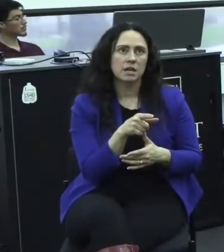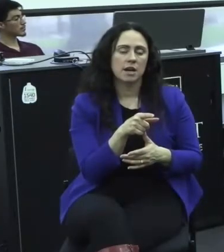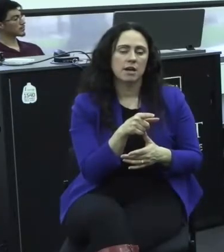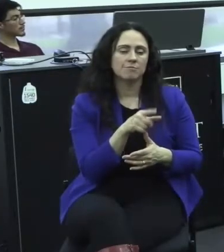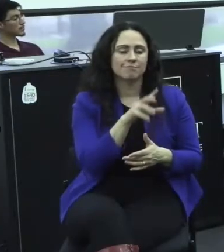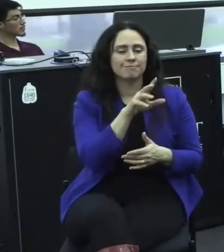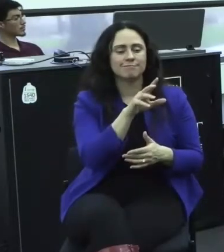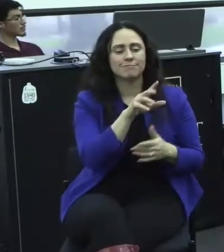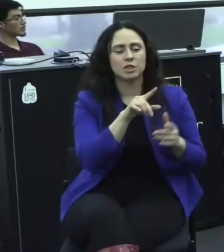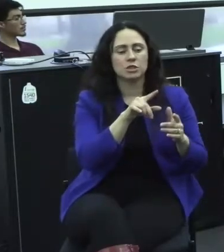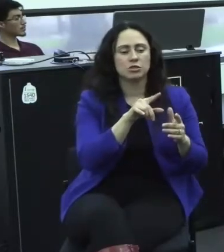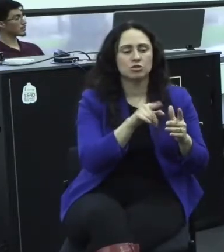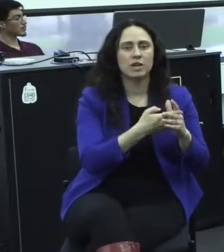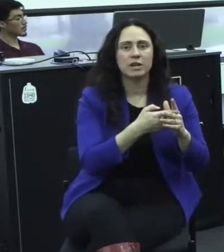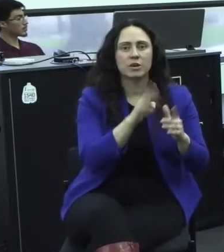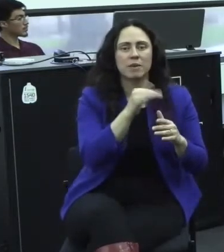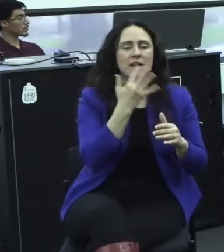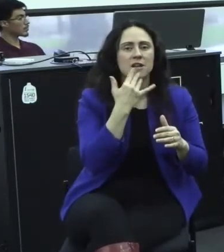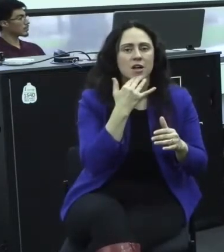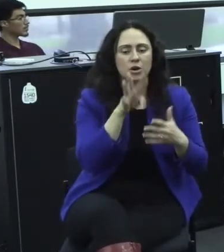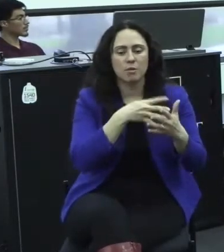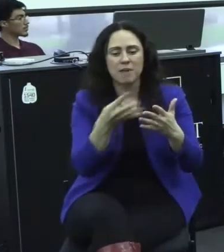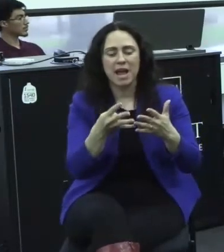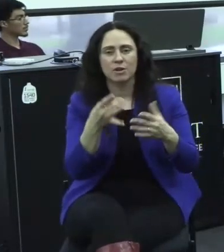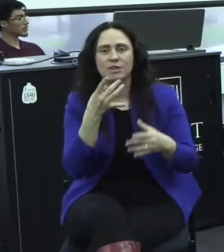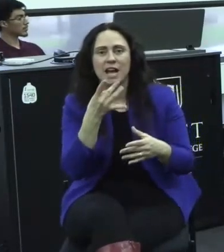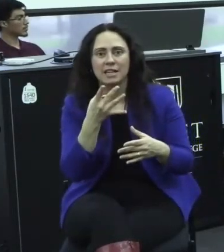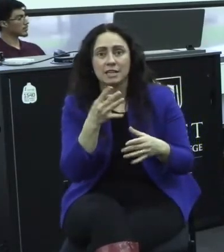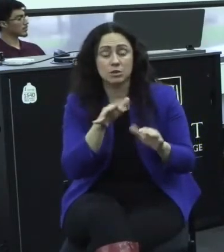color and pattern and lighting. So how